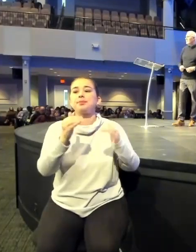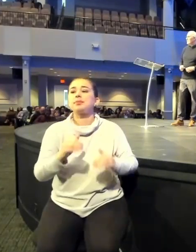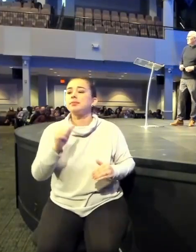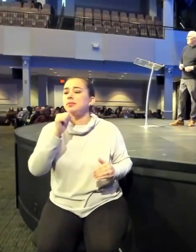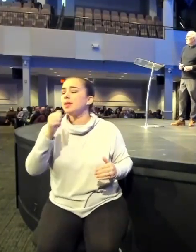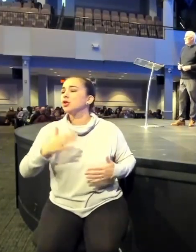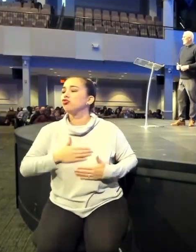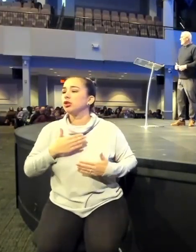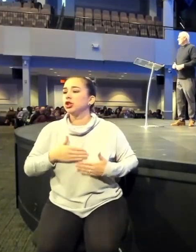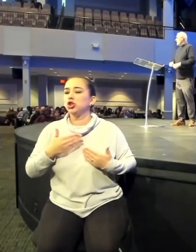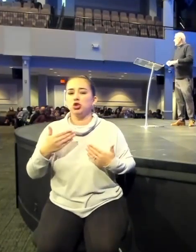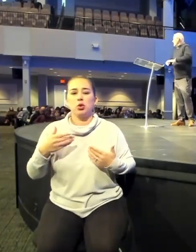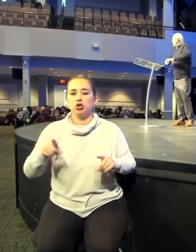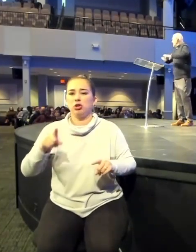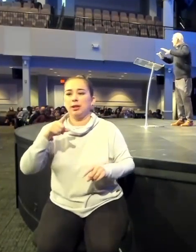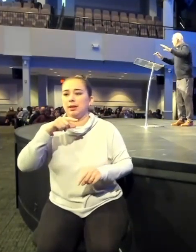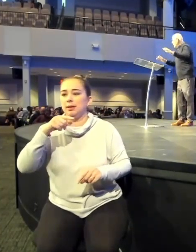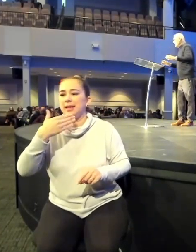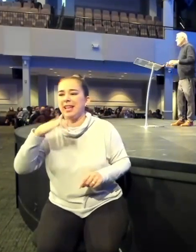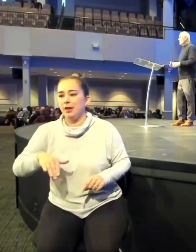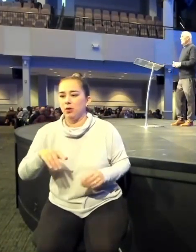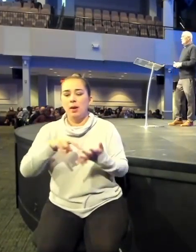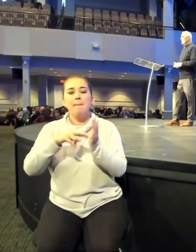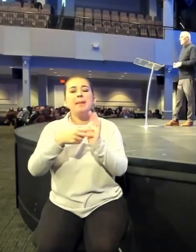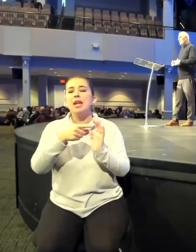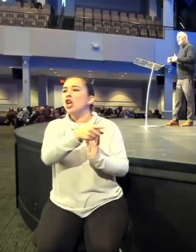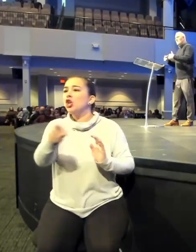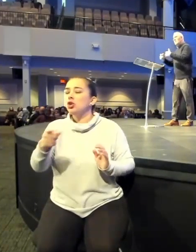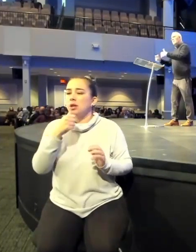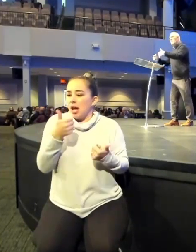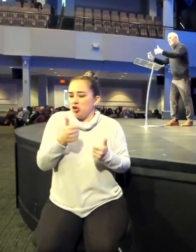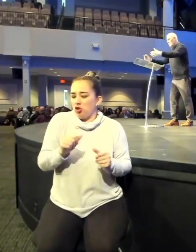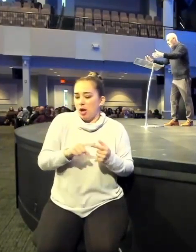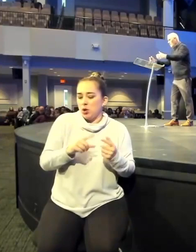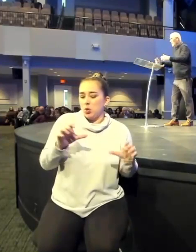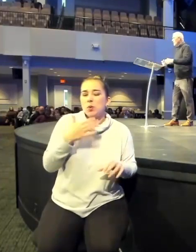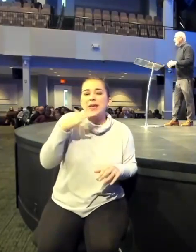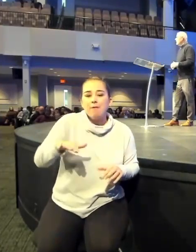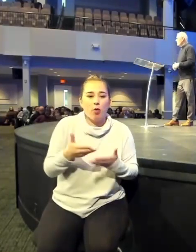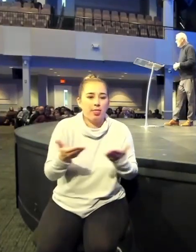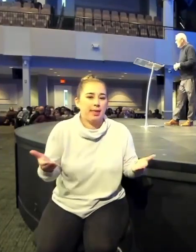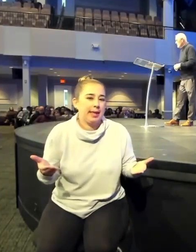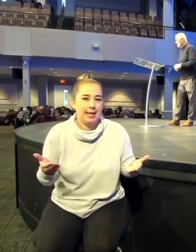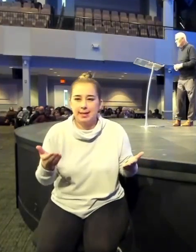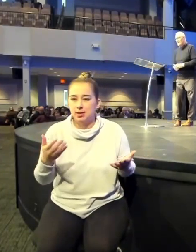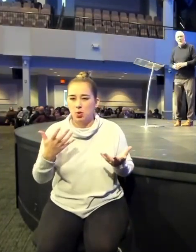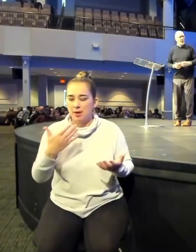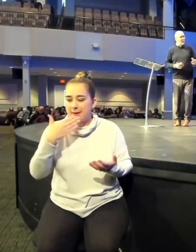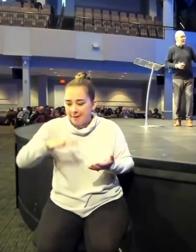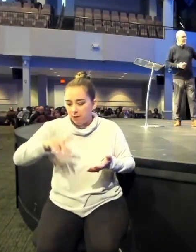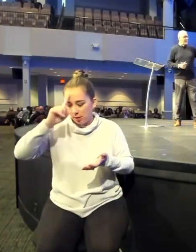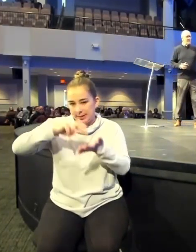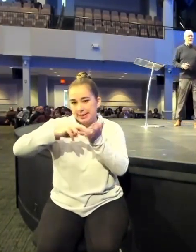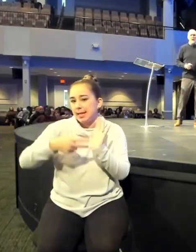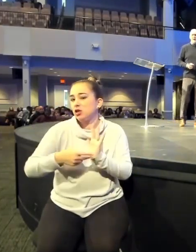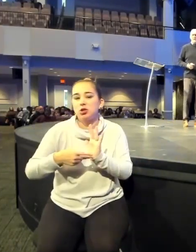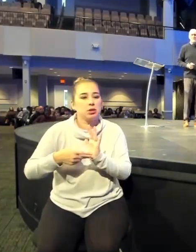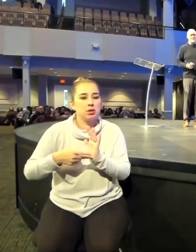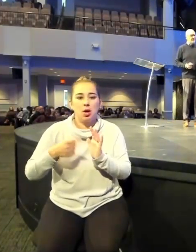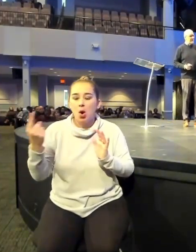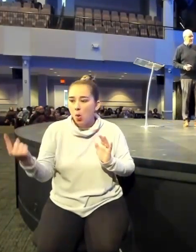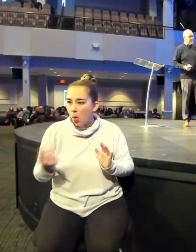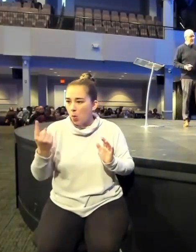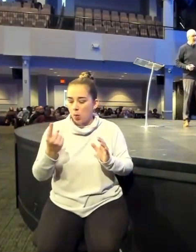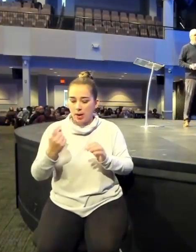It's not set up to do evil things to people. You're not trying to manipulate people with evil intentions. It always